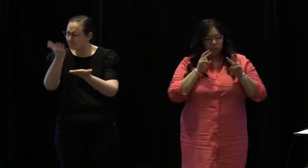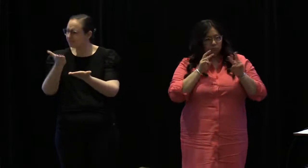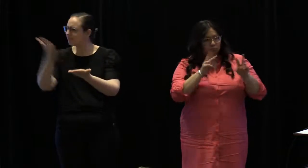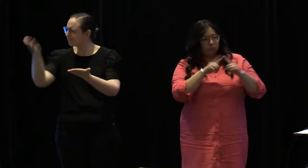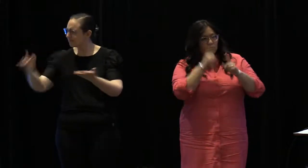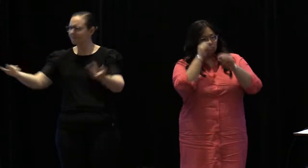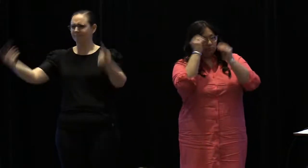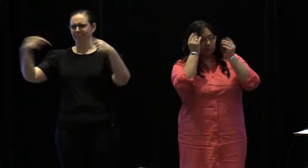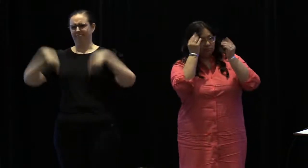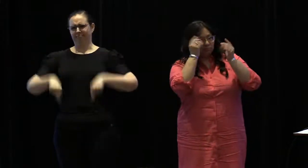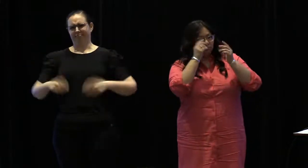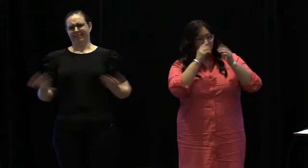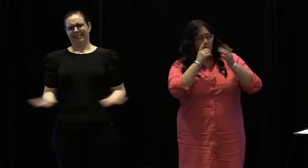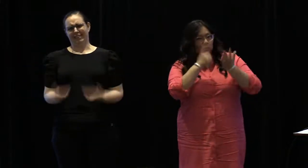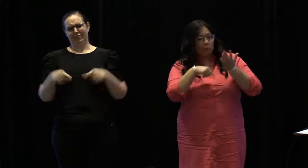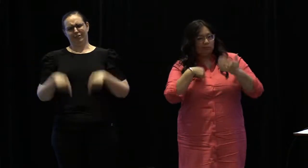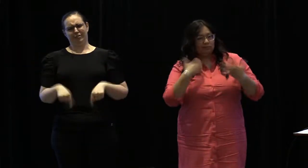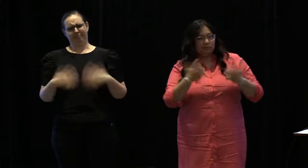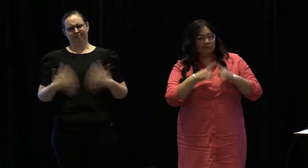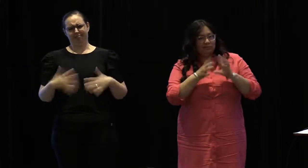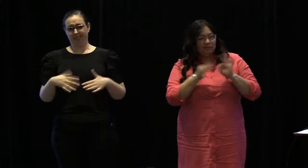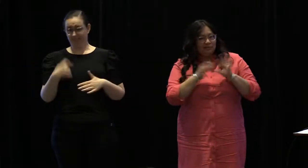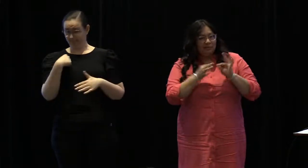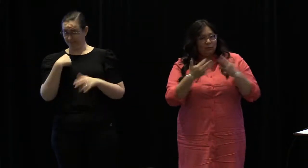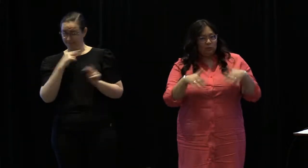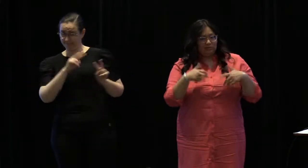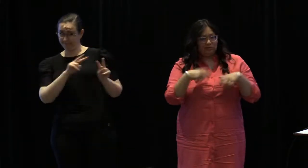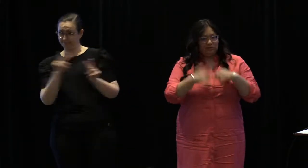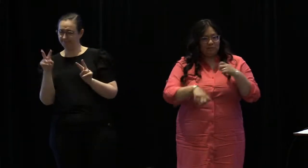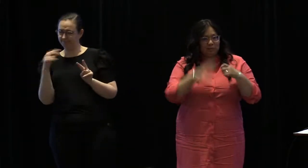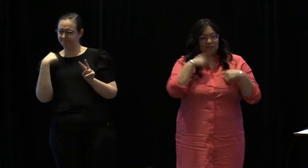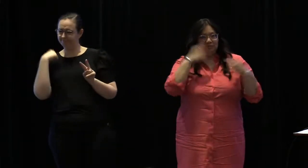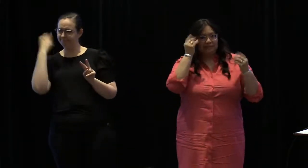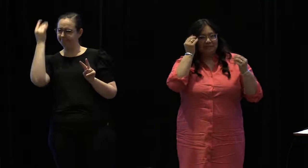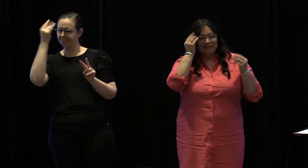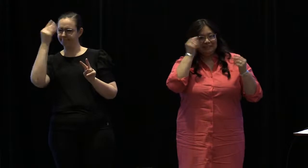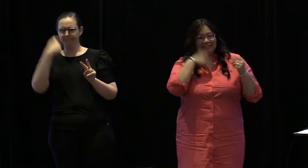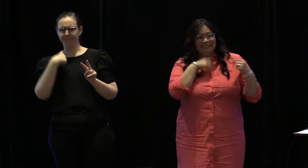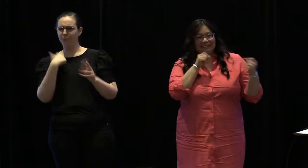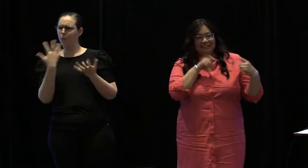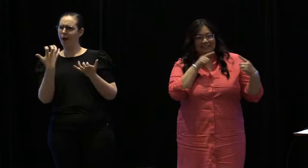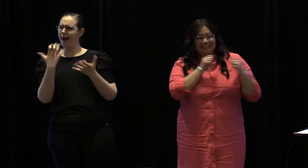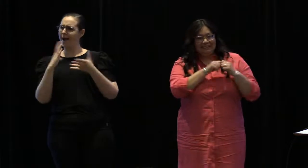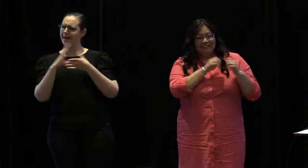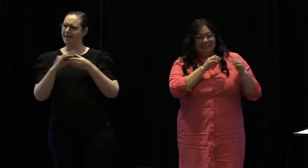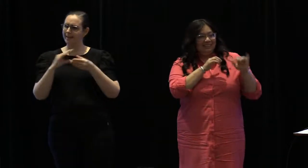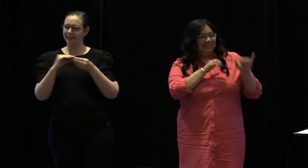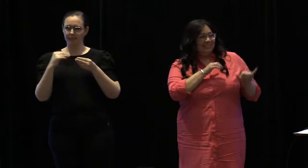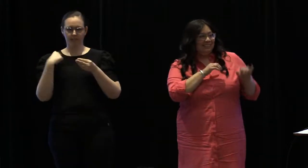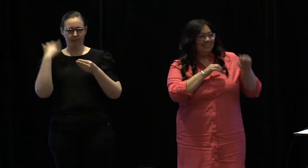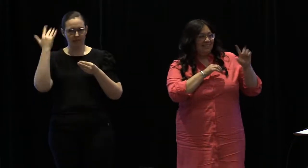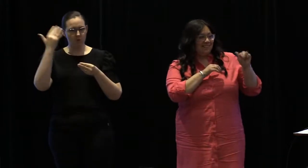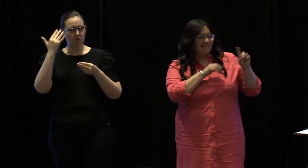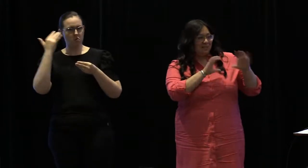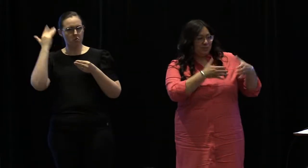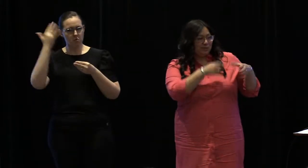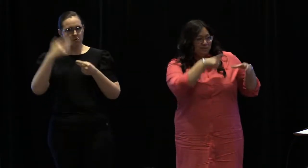My thanks to everyone who came. I have been thinking about this evening, and I know I was asked to present,